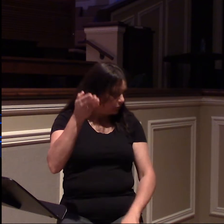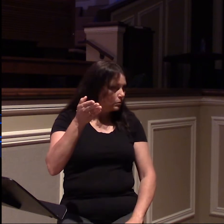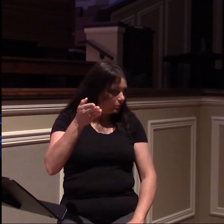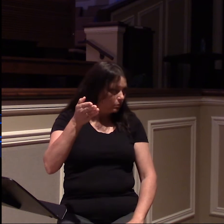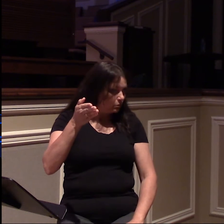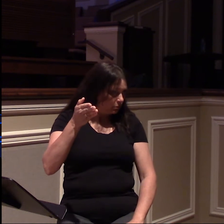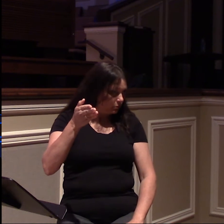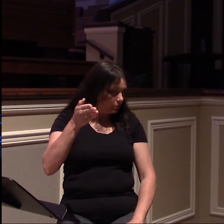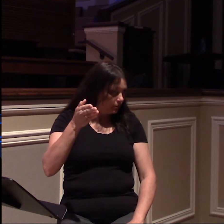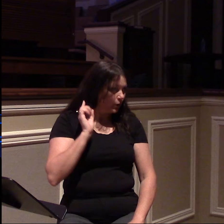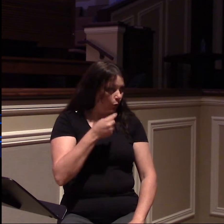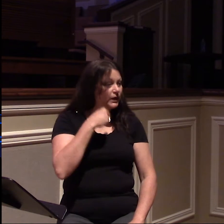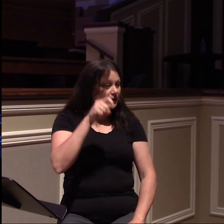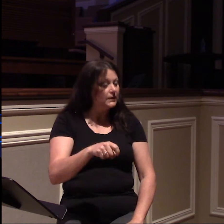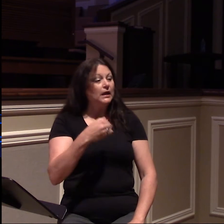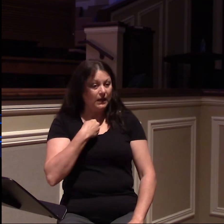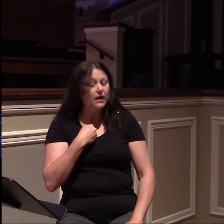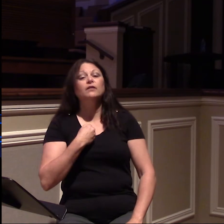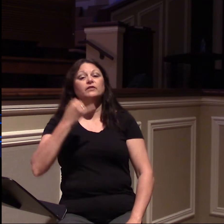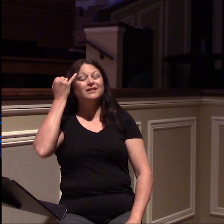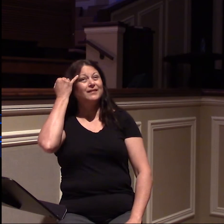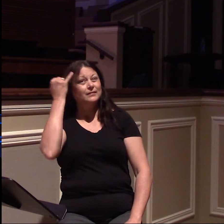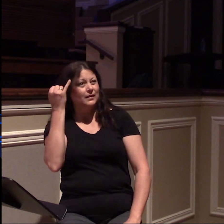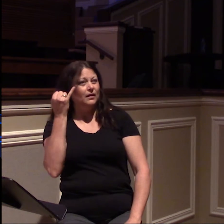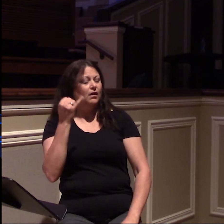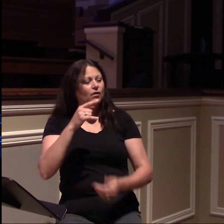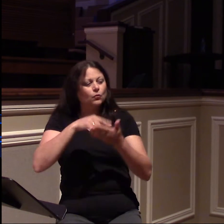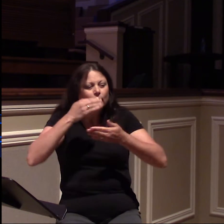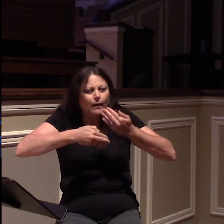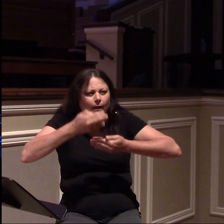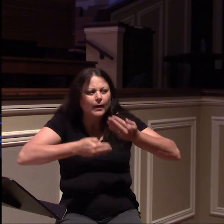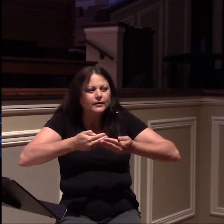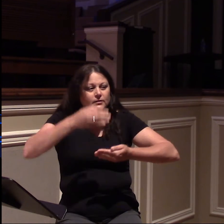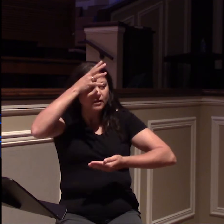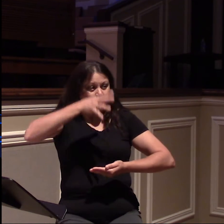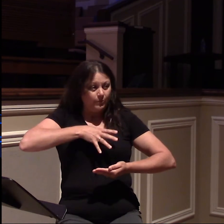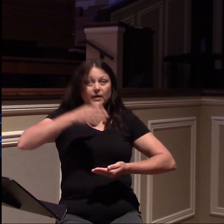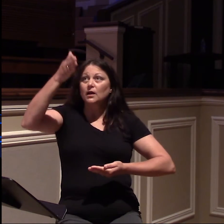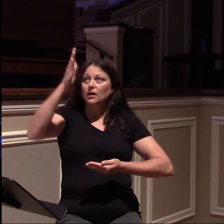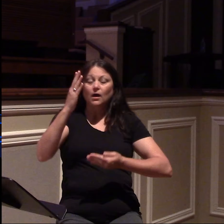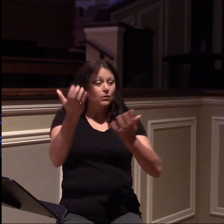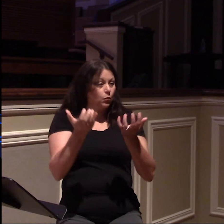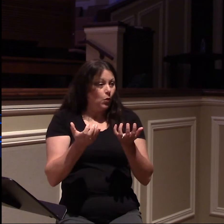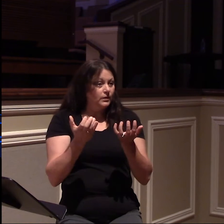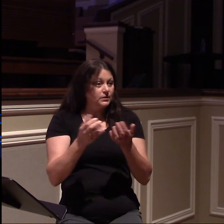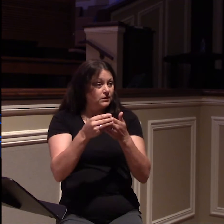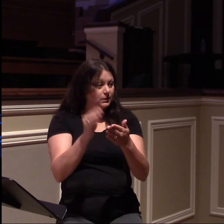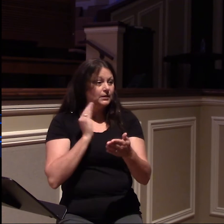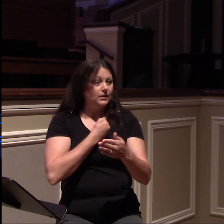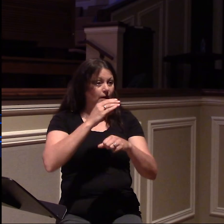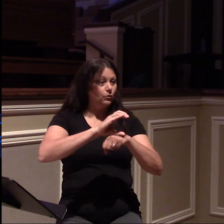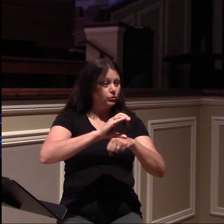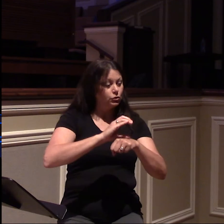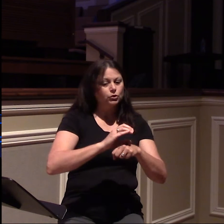what kind of men God would have us choose to serve and lead. But central to that idea of the servant leader in our church is